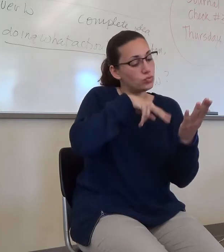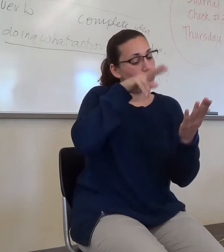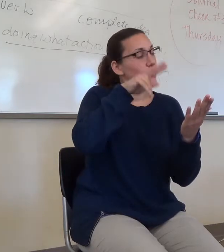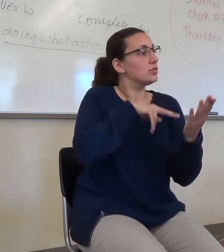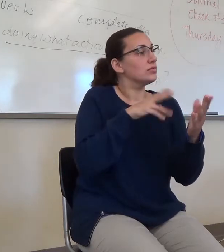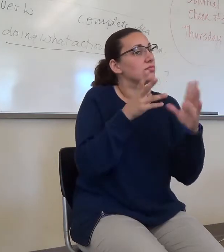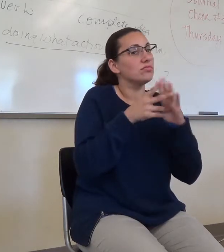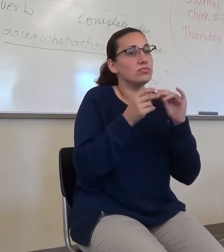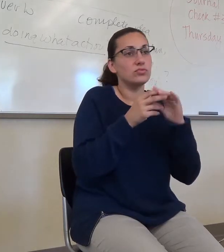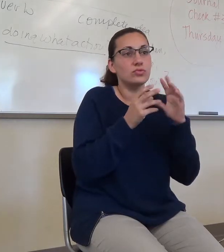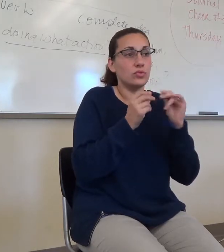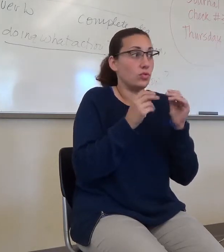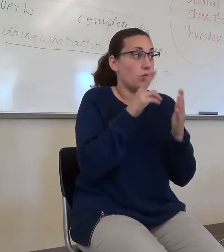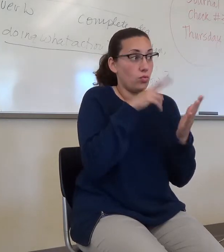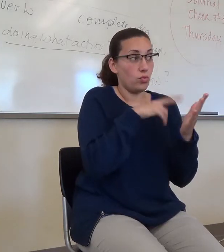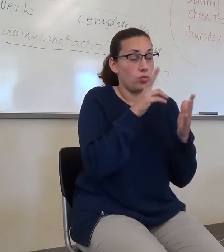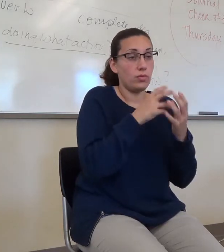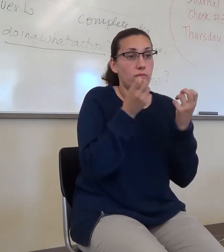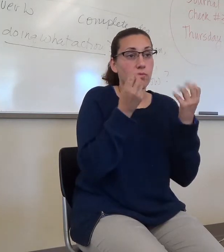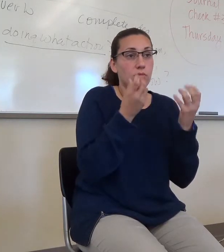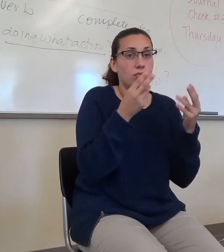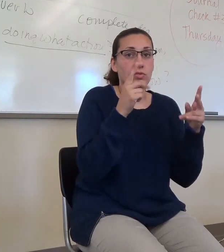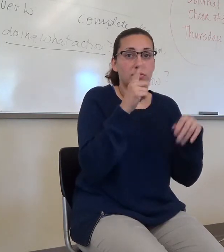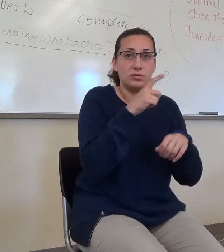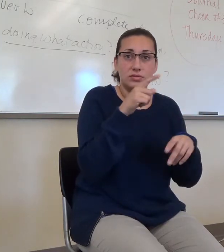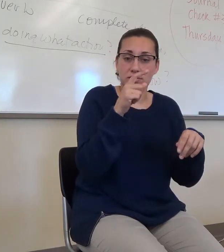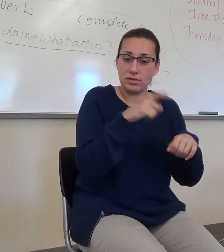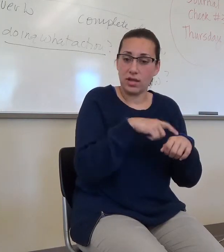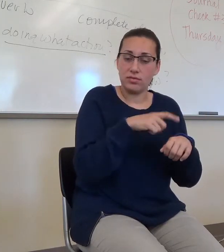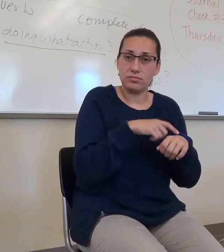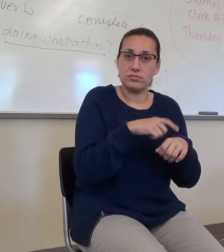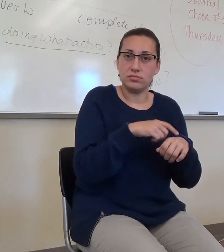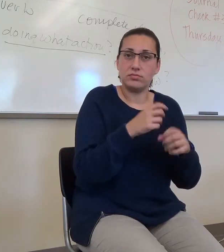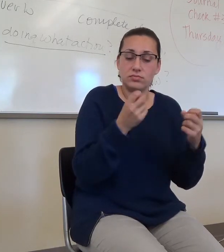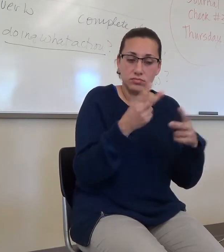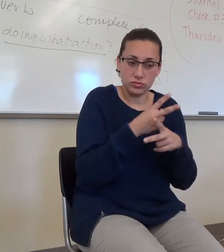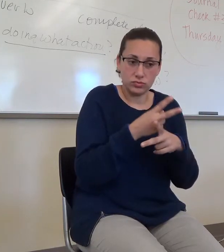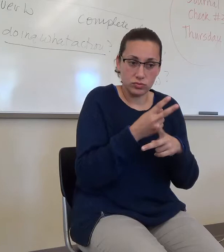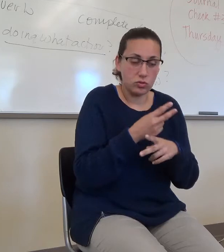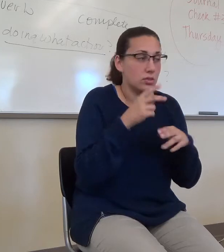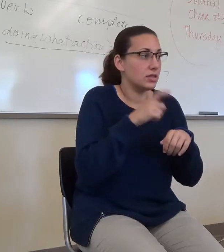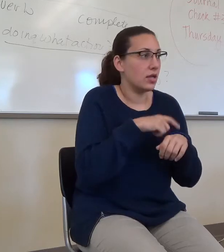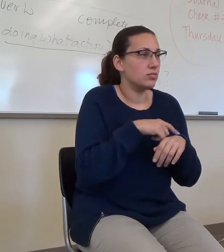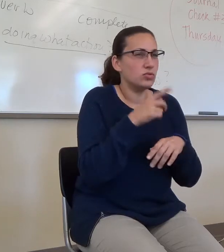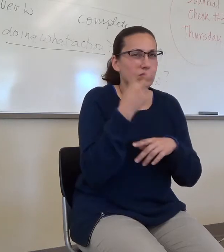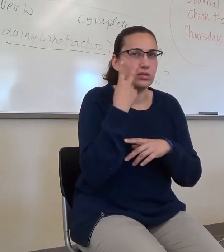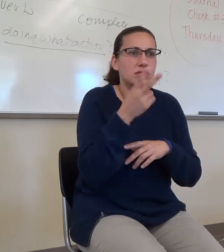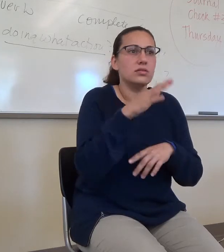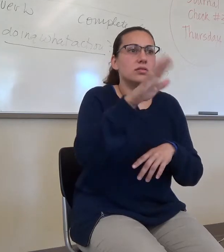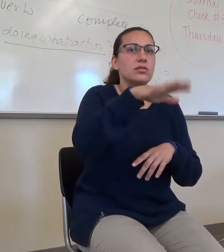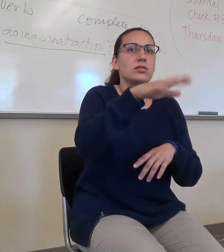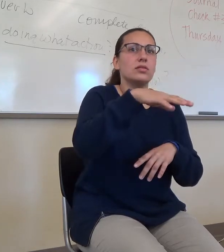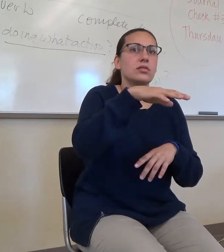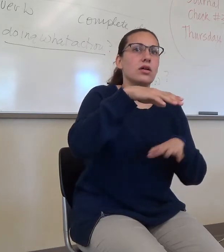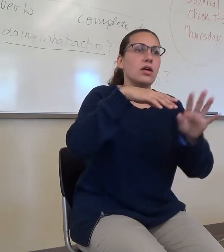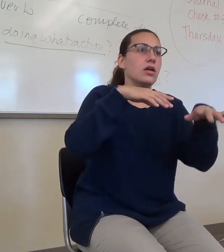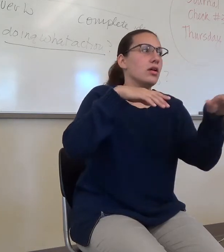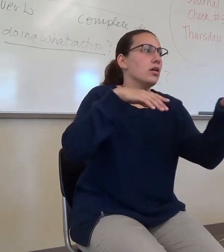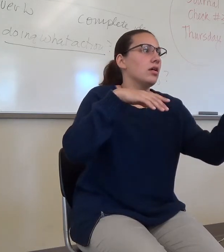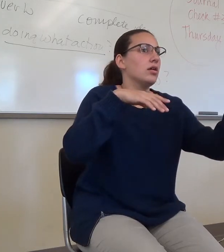things more than once, glance it over. What do you see throughout? Mark and Sandra and Rosario, you